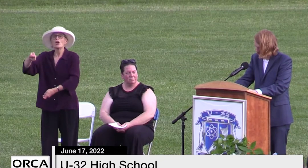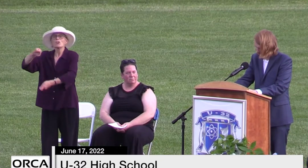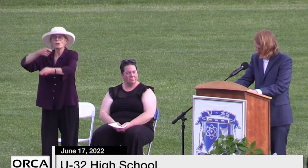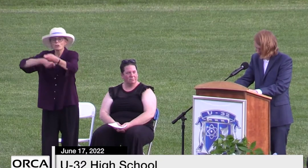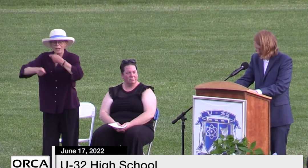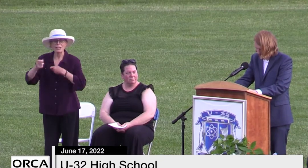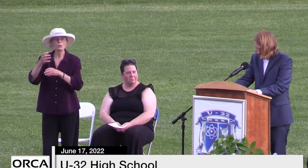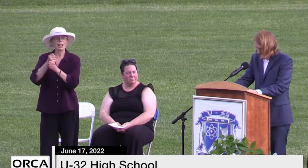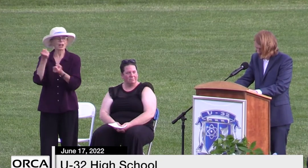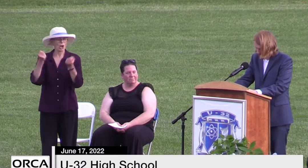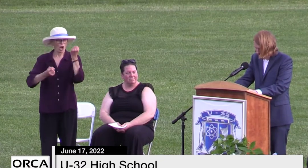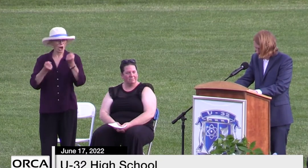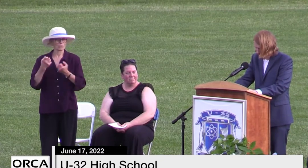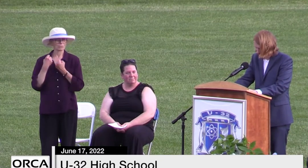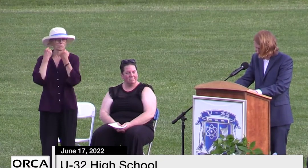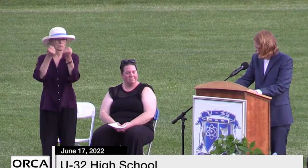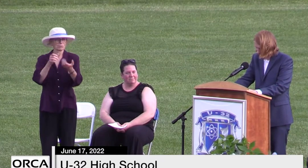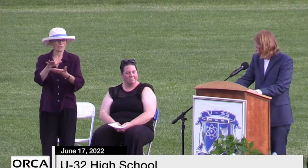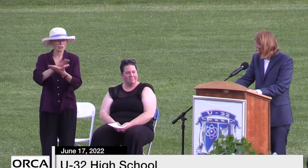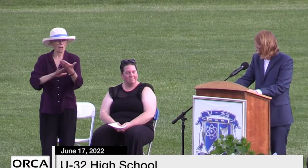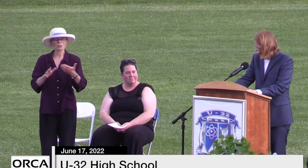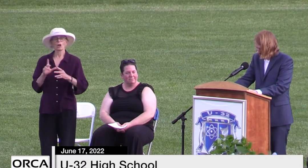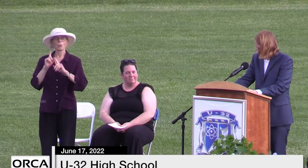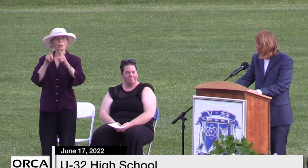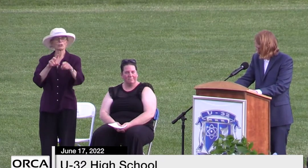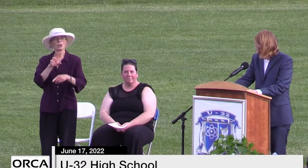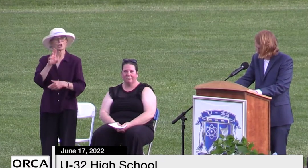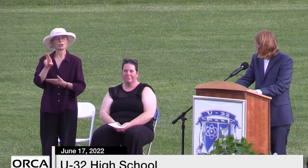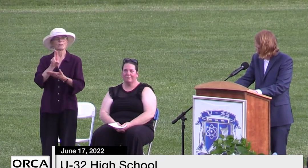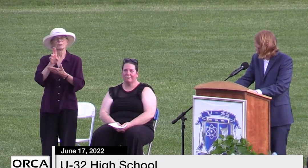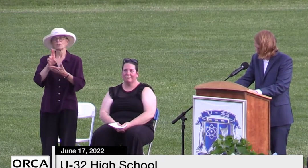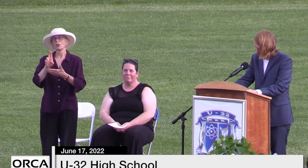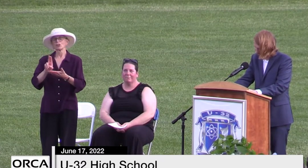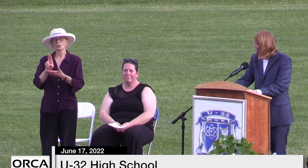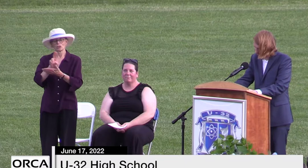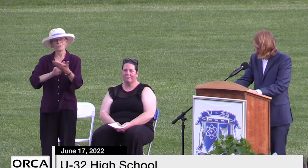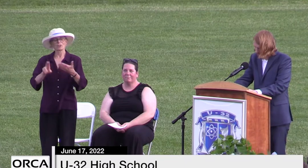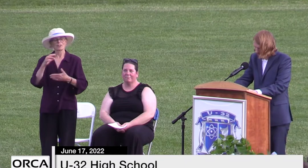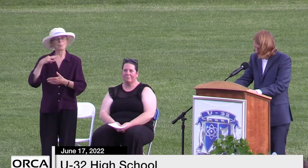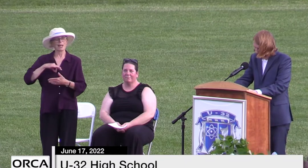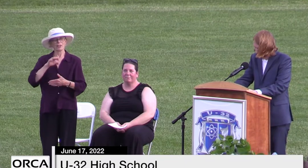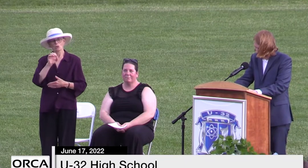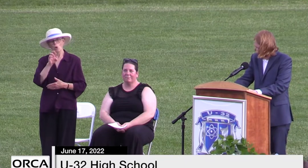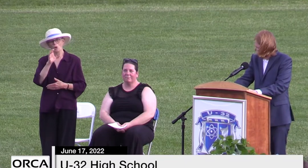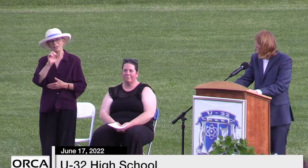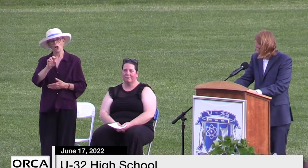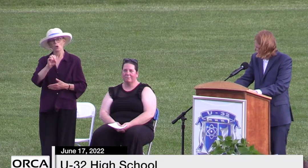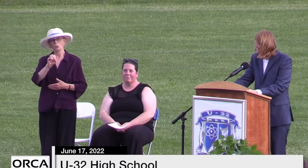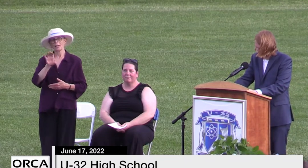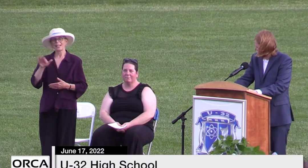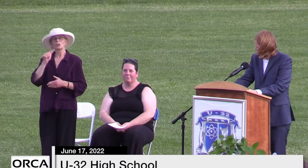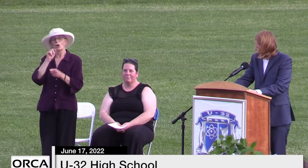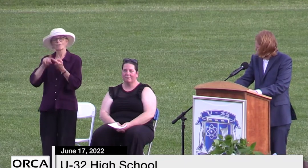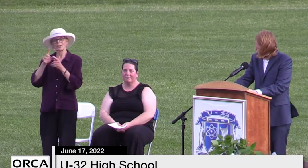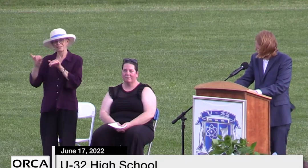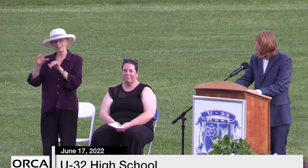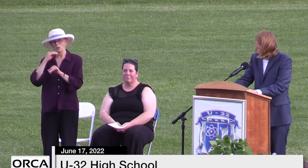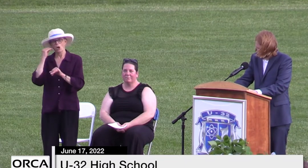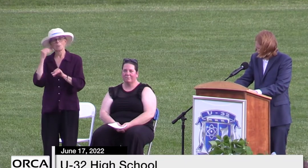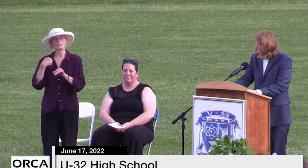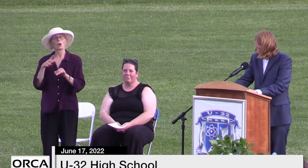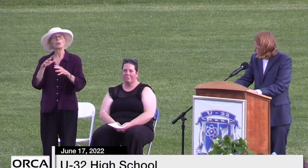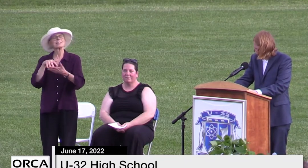drive to college. He moved to the University of Maine in Orono, leaving his girlfriend back at home. It is there where my dad studied animal